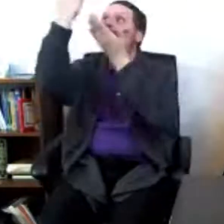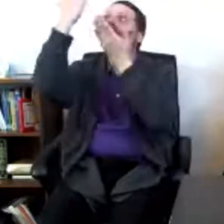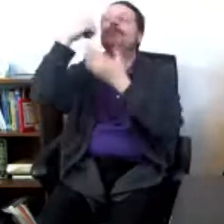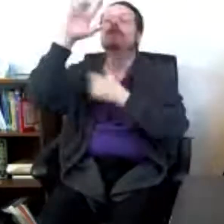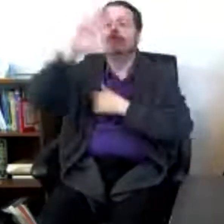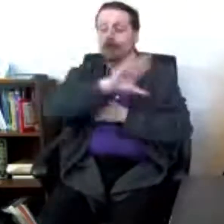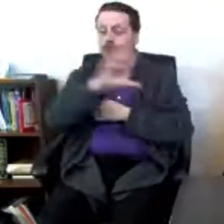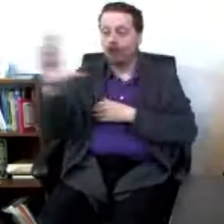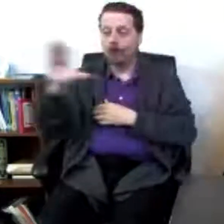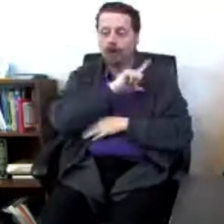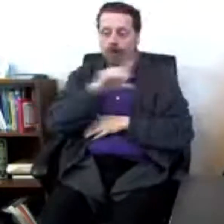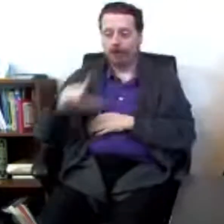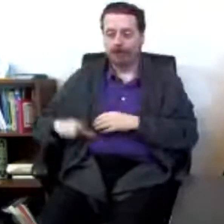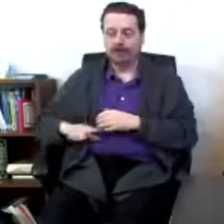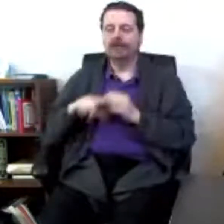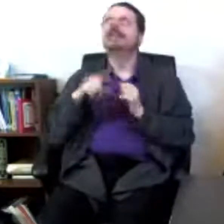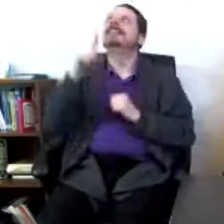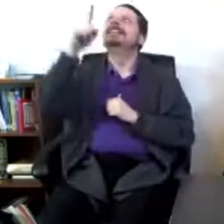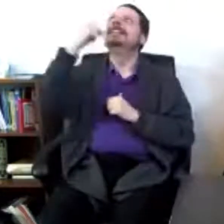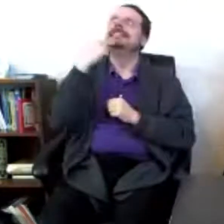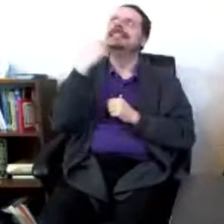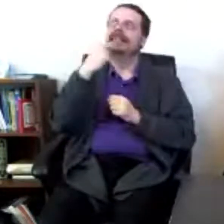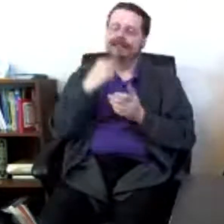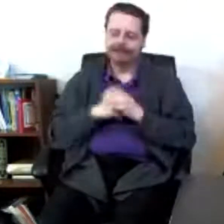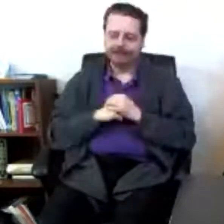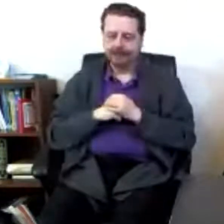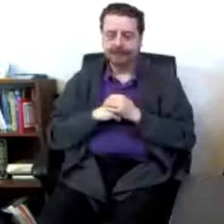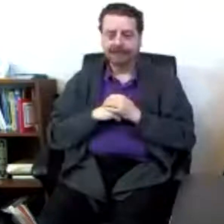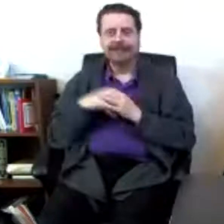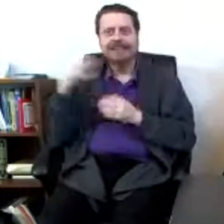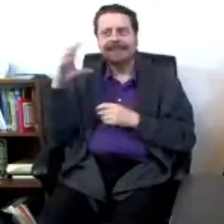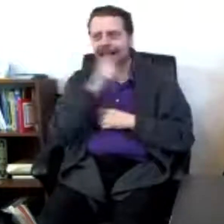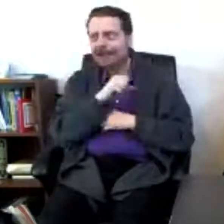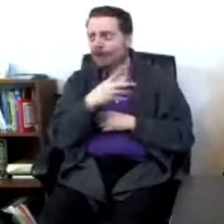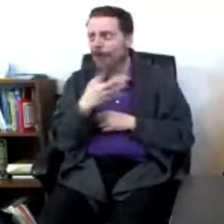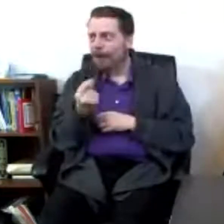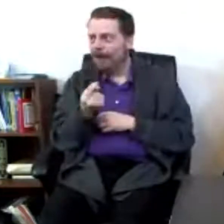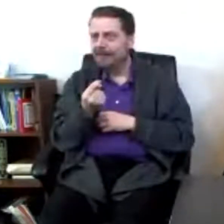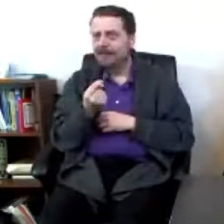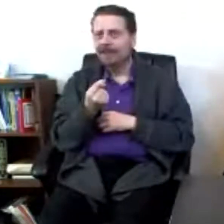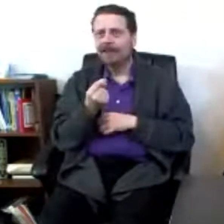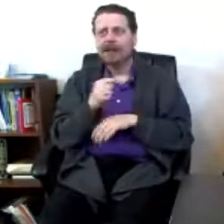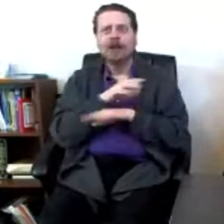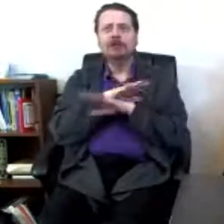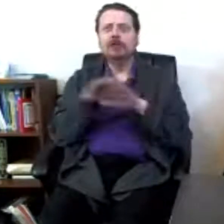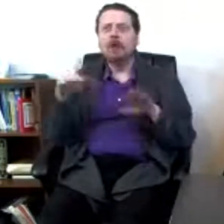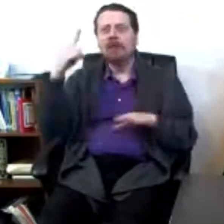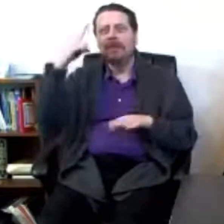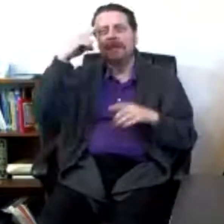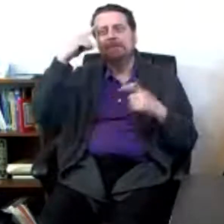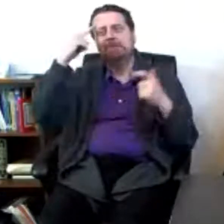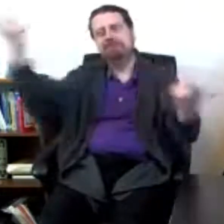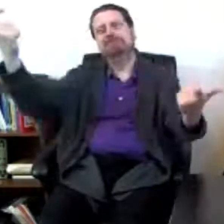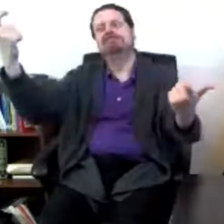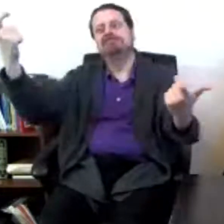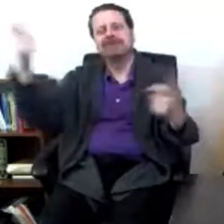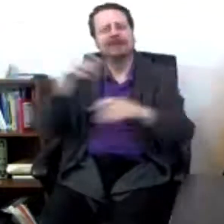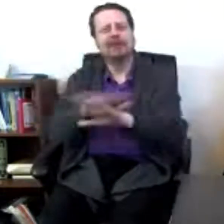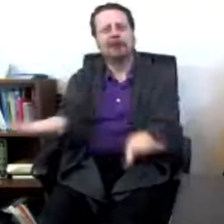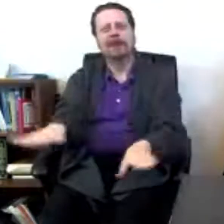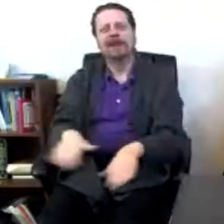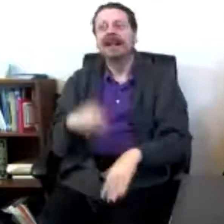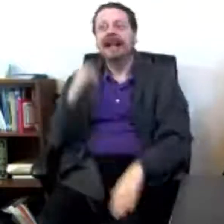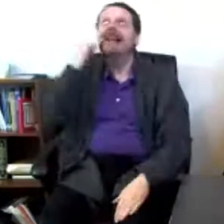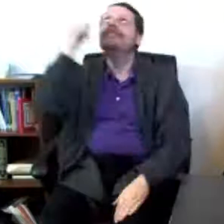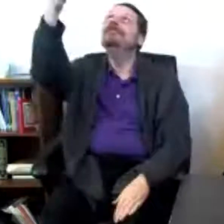Lord. And He's saying, guess what? Don't think big of yourself. If